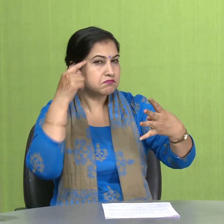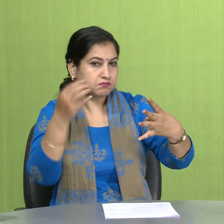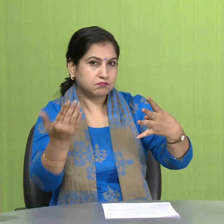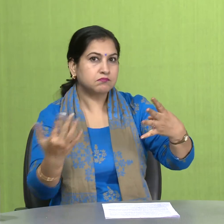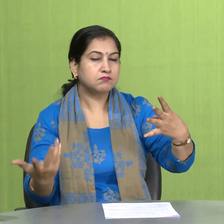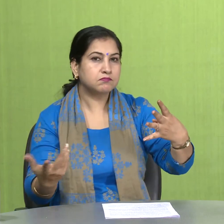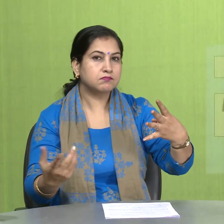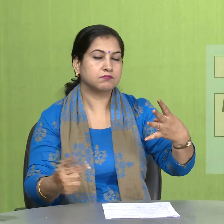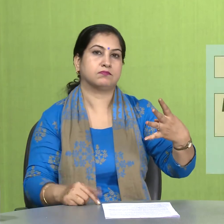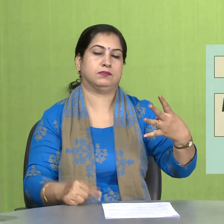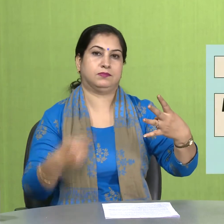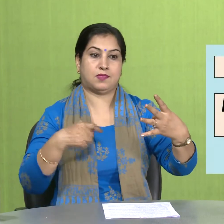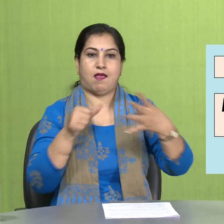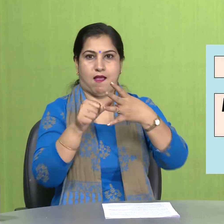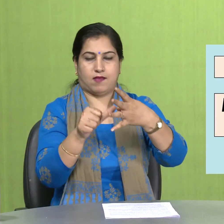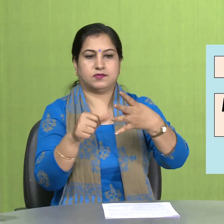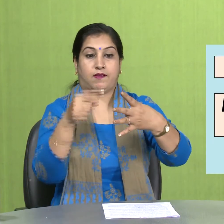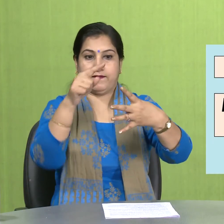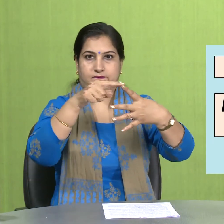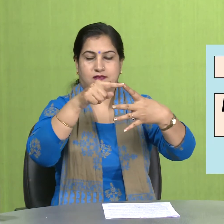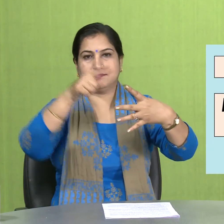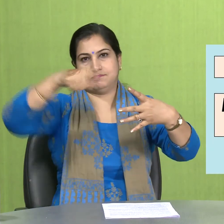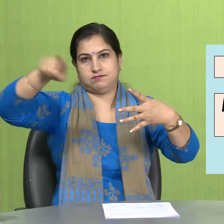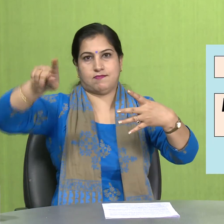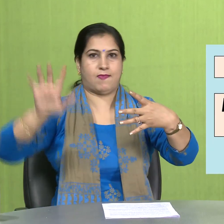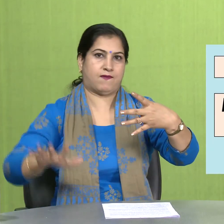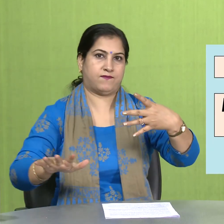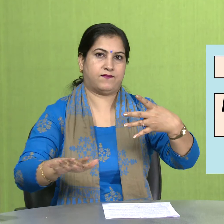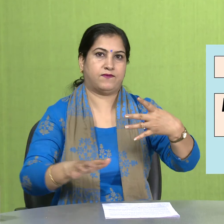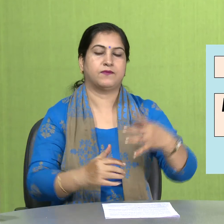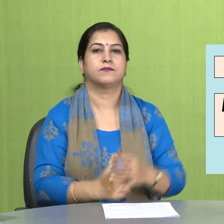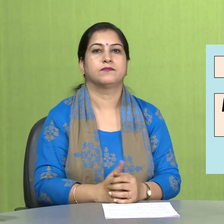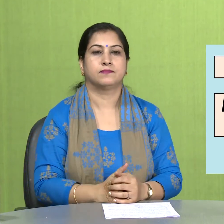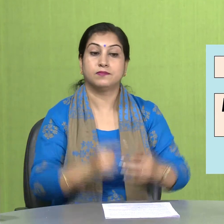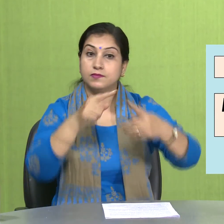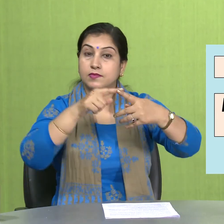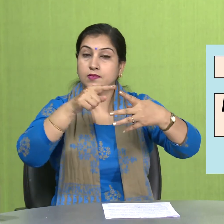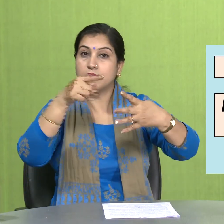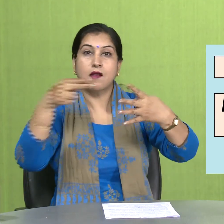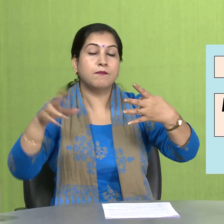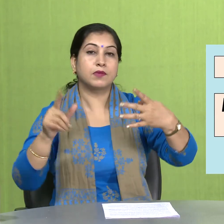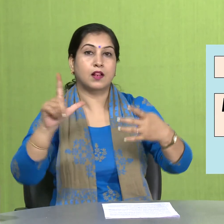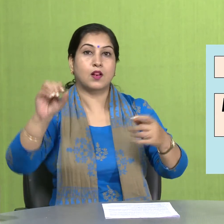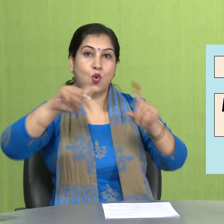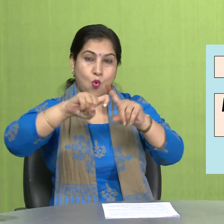Well, the answer is the first option. That is Lok Sabha.